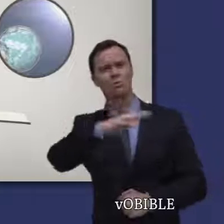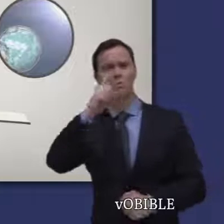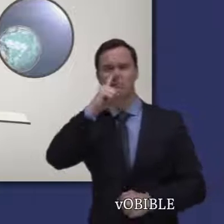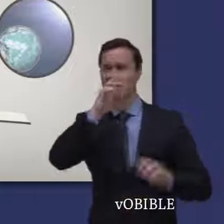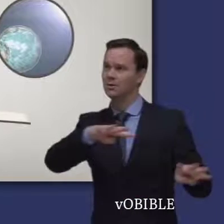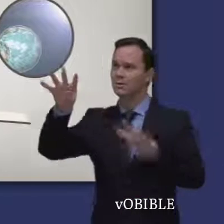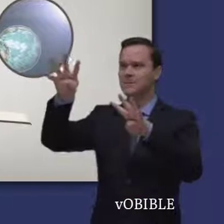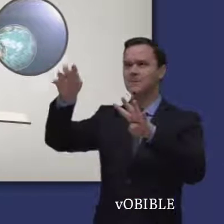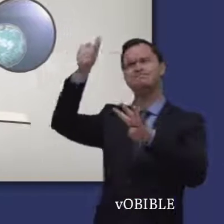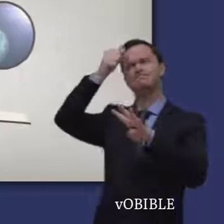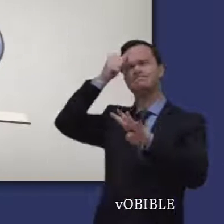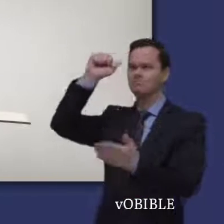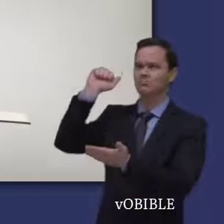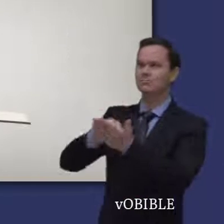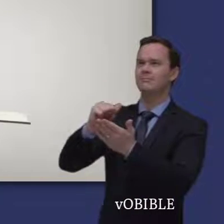vindicated forever.